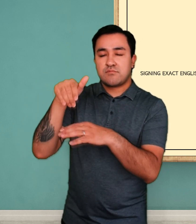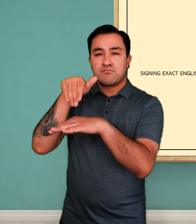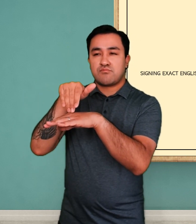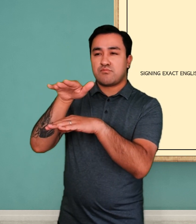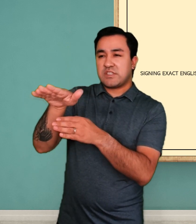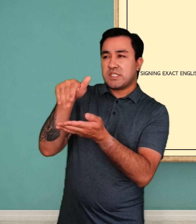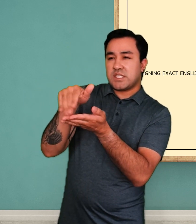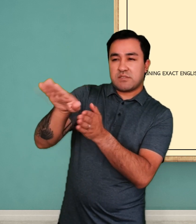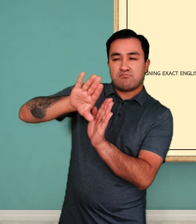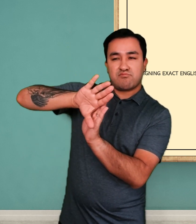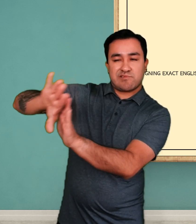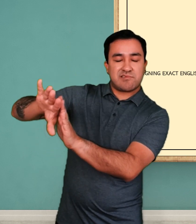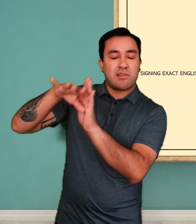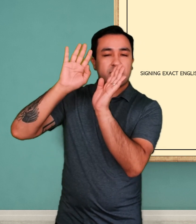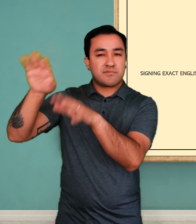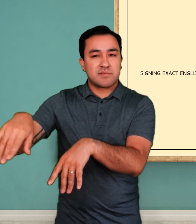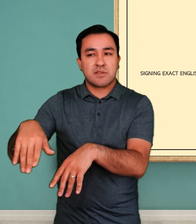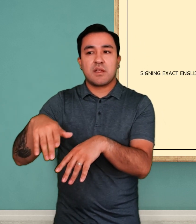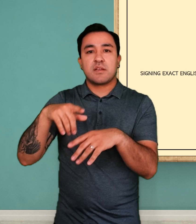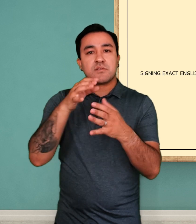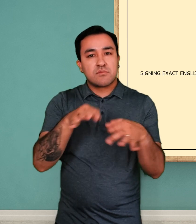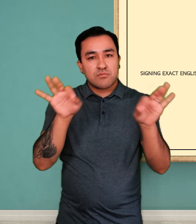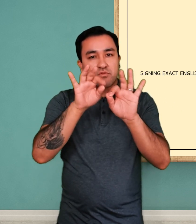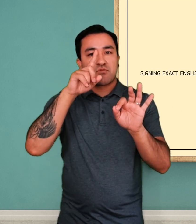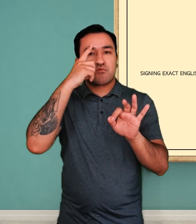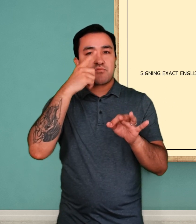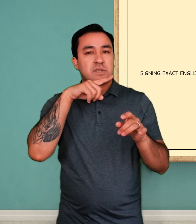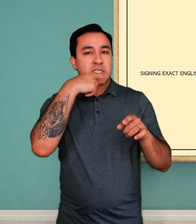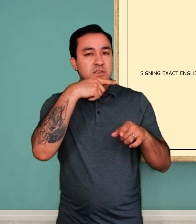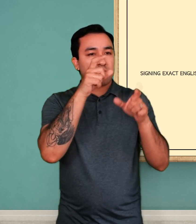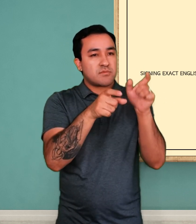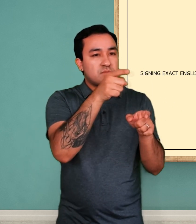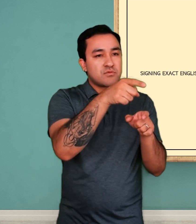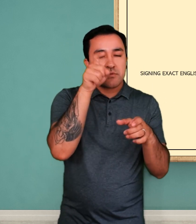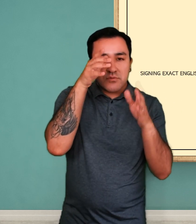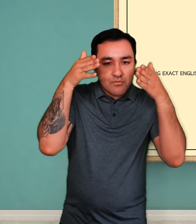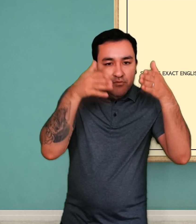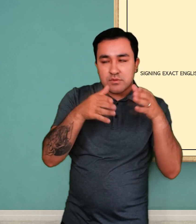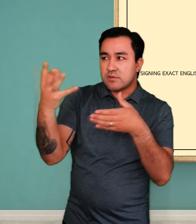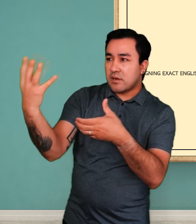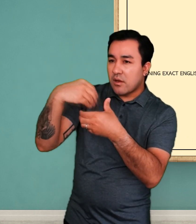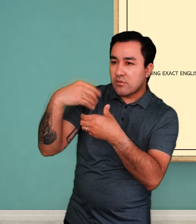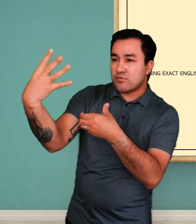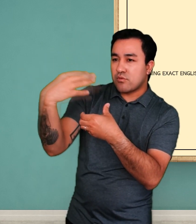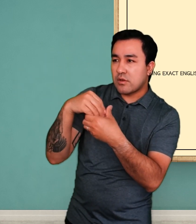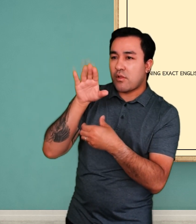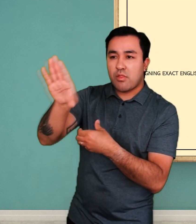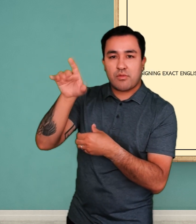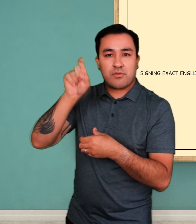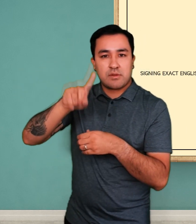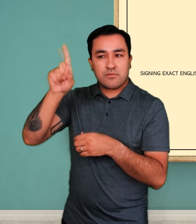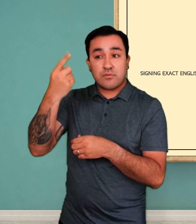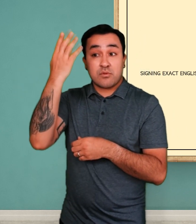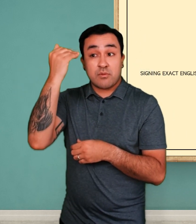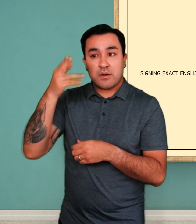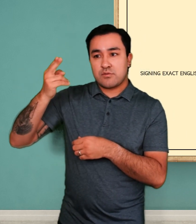It is important for hearing people to focus on the inclusion of deaf people and focus on their needs first, because historically their needs have been